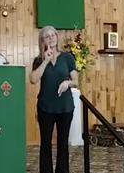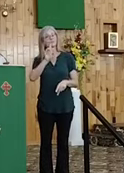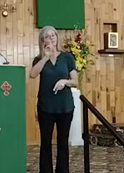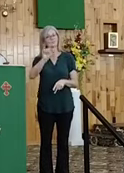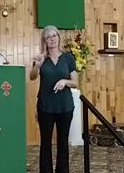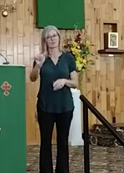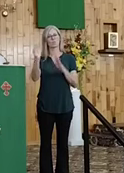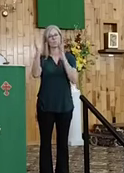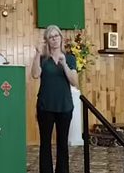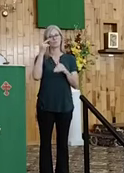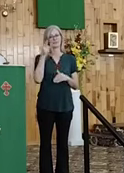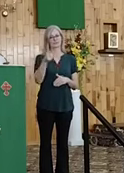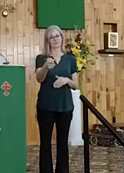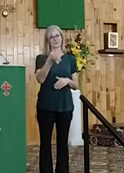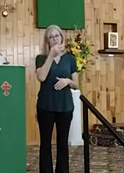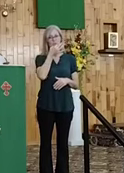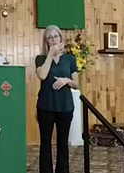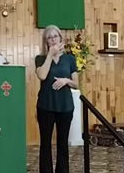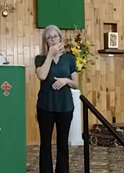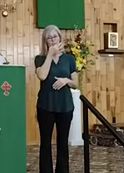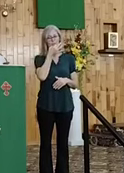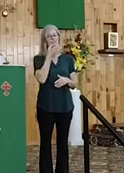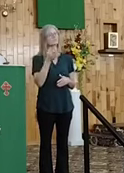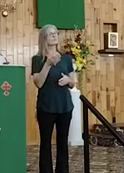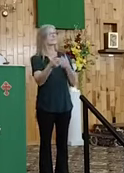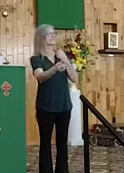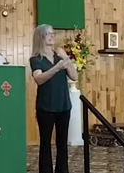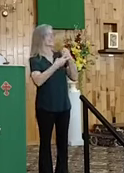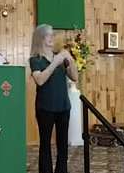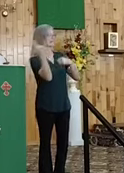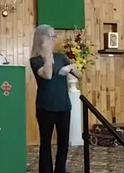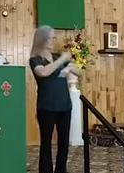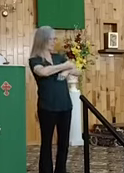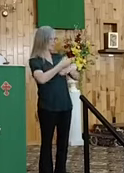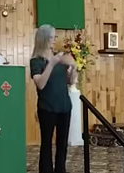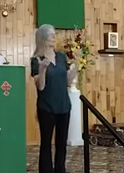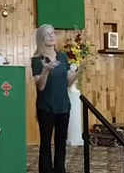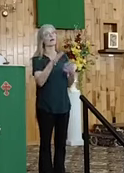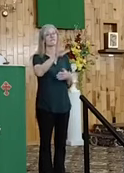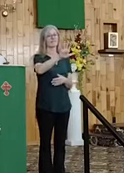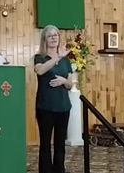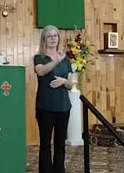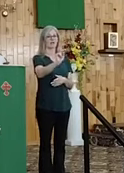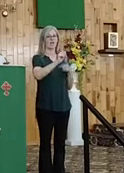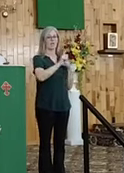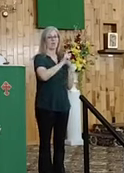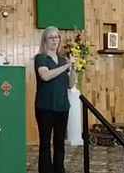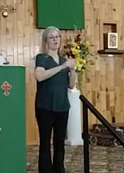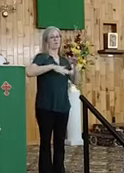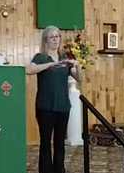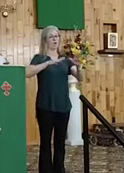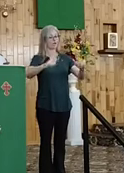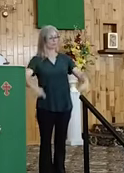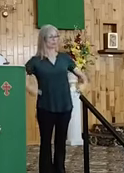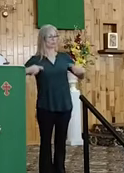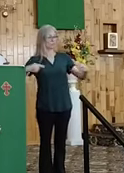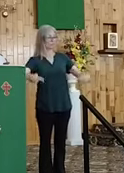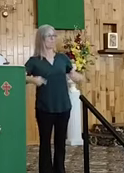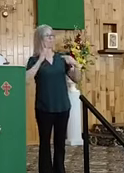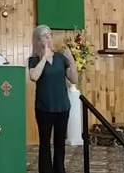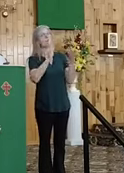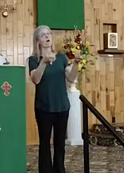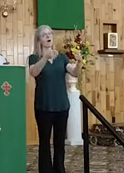We hope to see you soon. Save the date. Our 5K run, walk, and roll will take place on